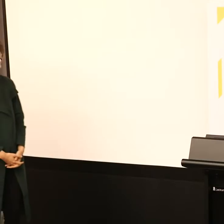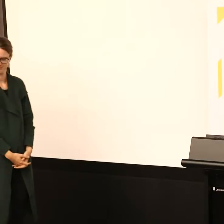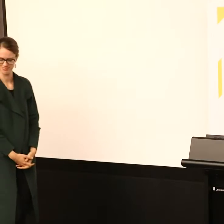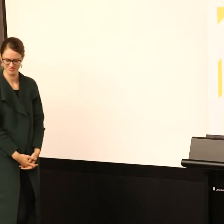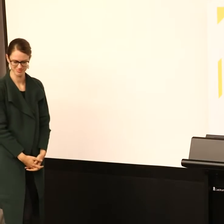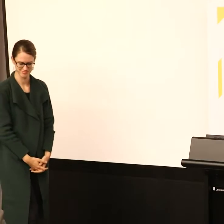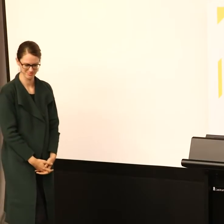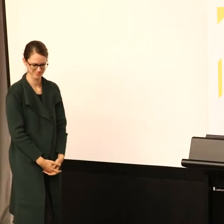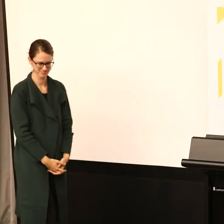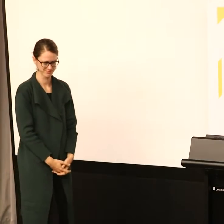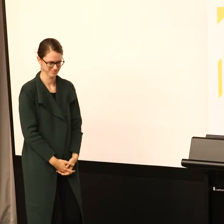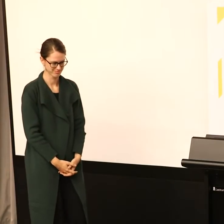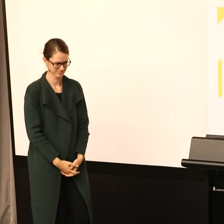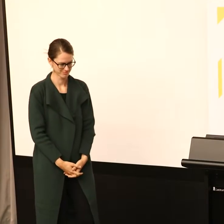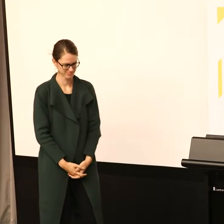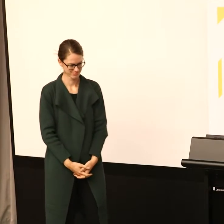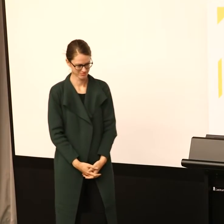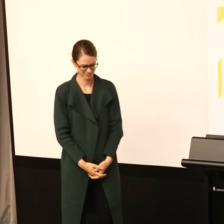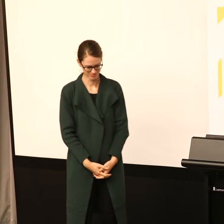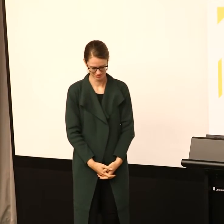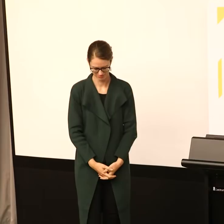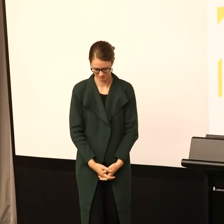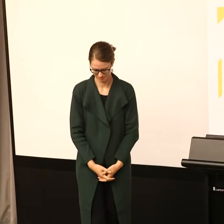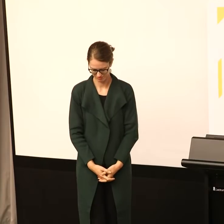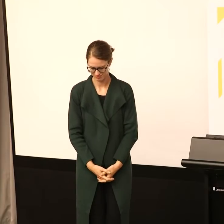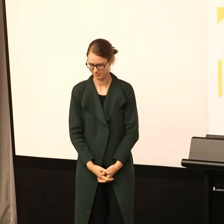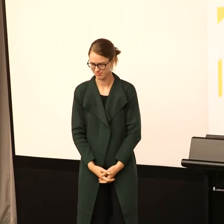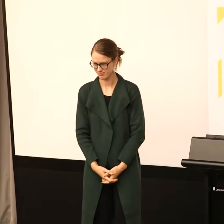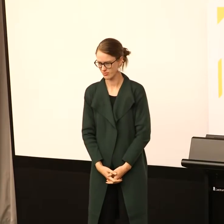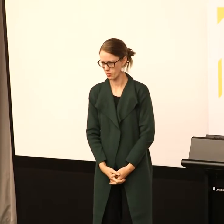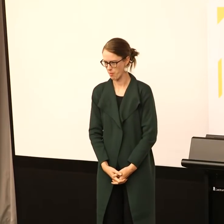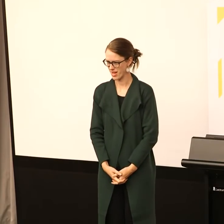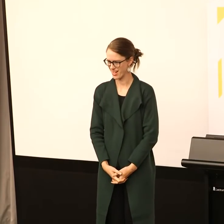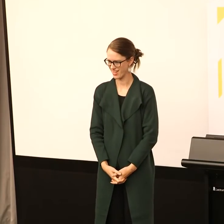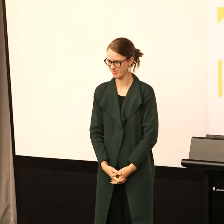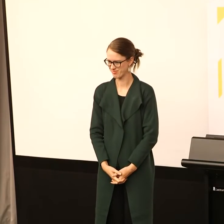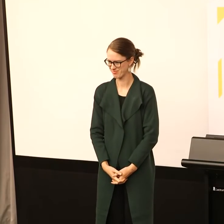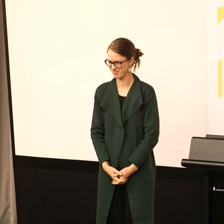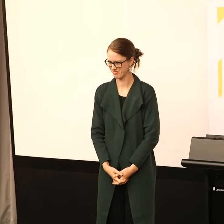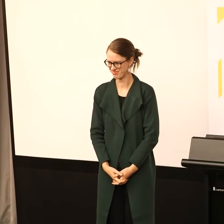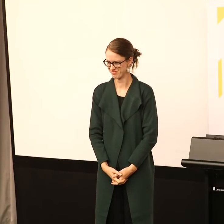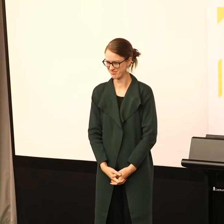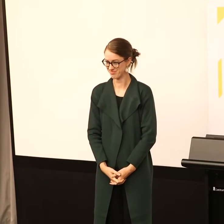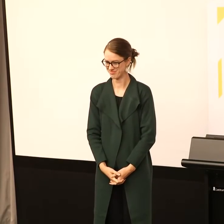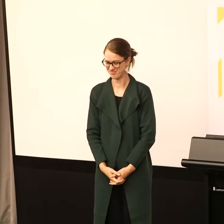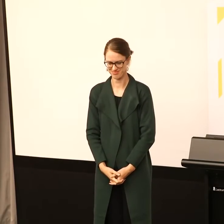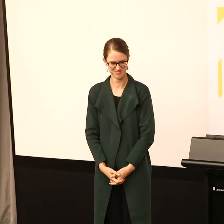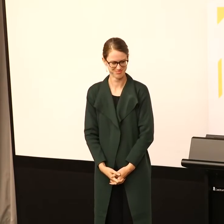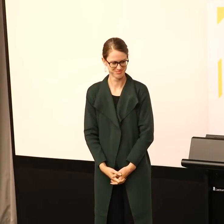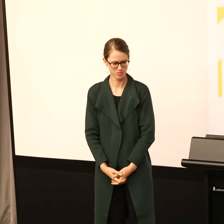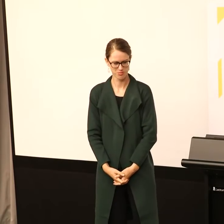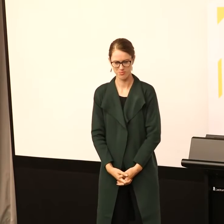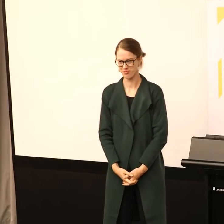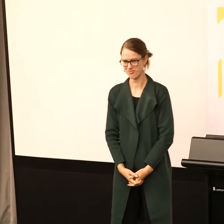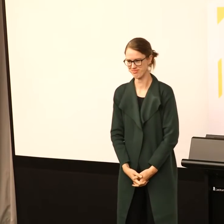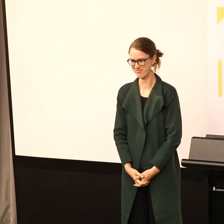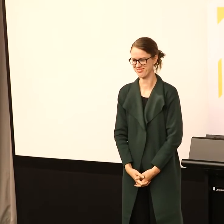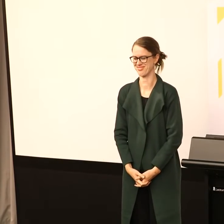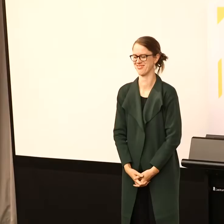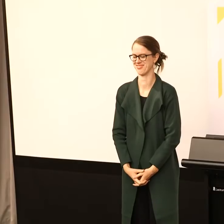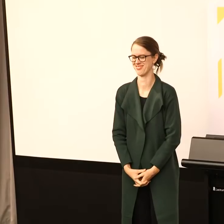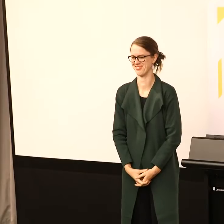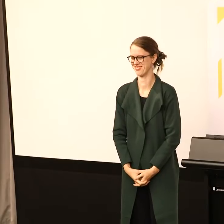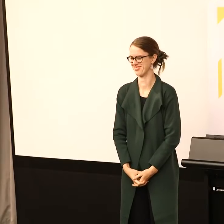urgency legislation allowing a special 12-week welfare payment for people who have lost their jobs because of the pandemic, at $490 a